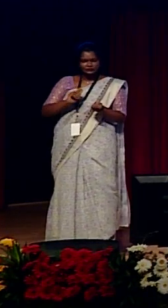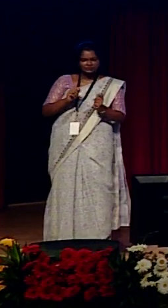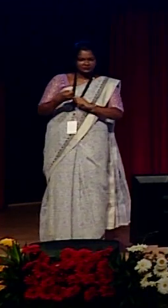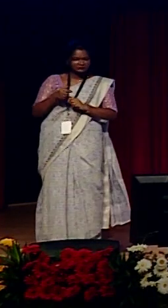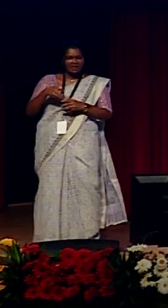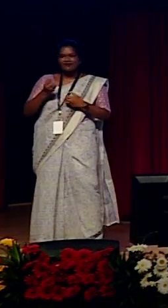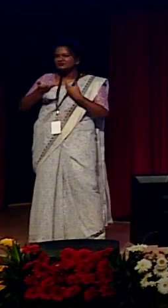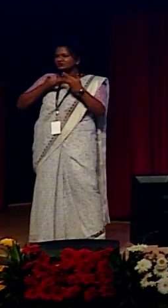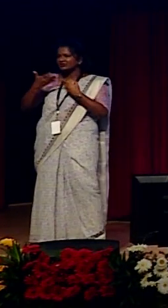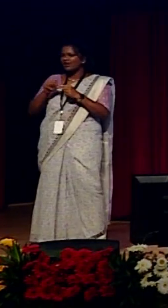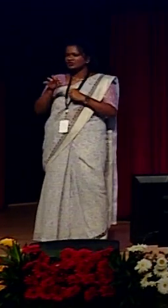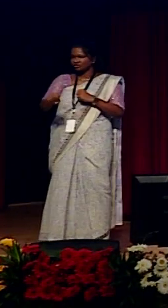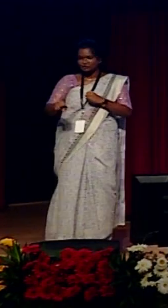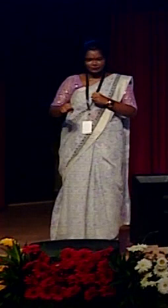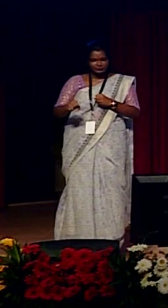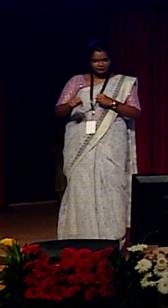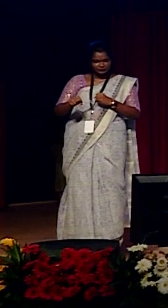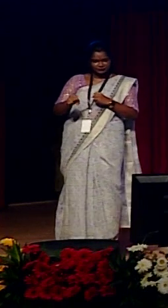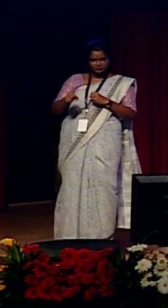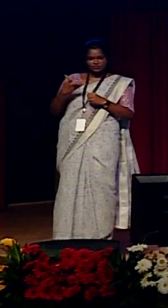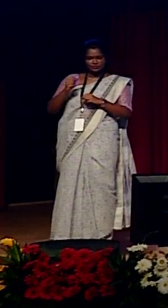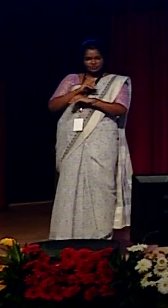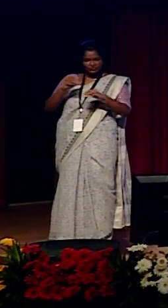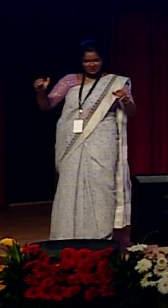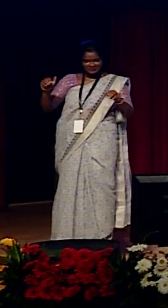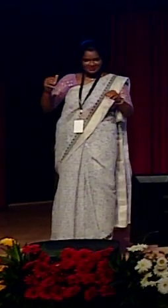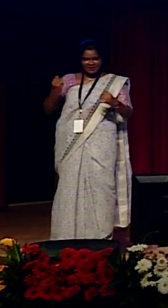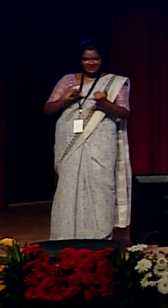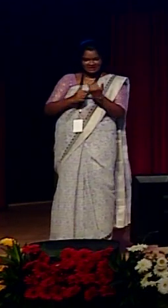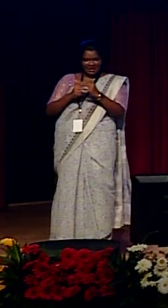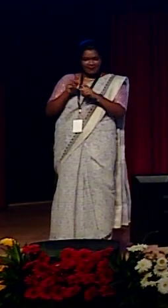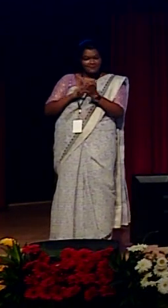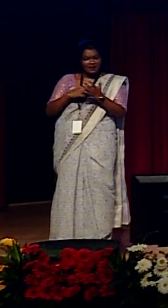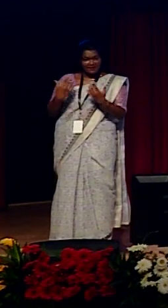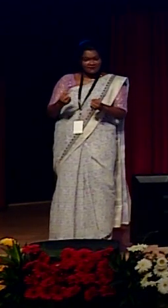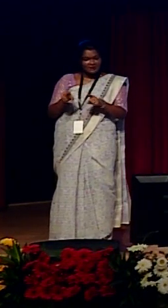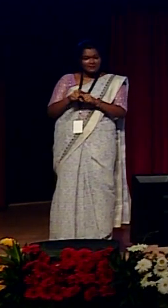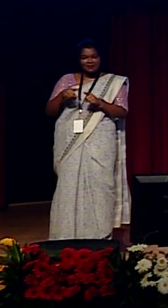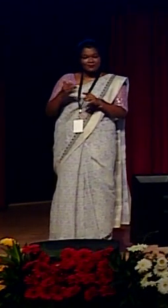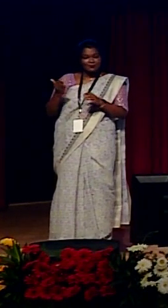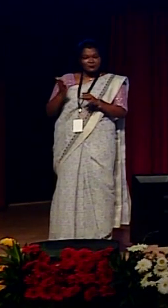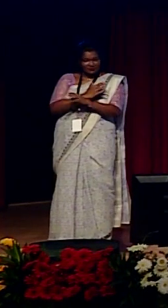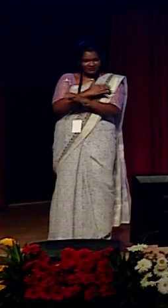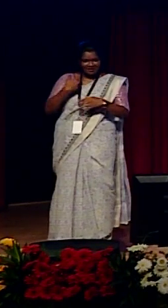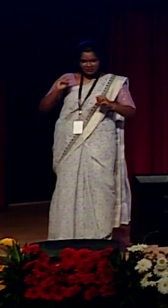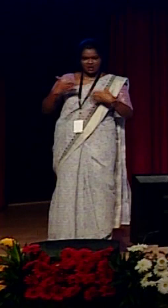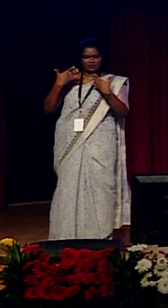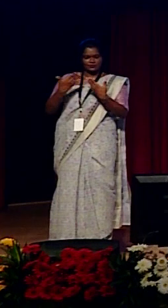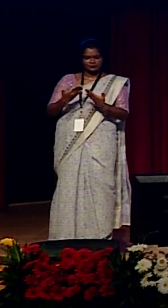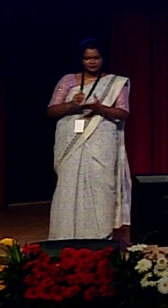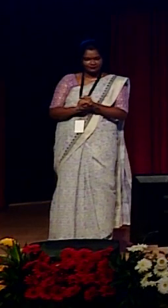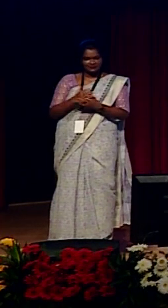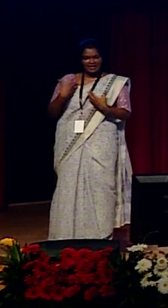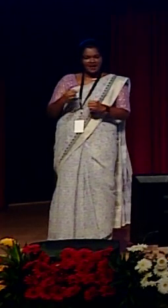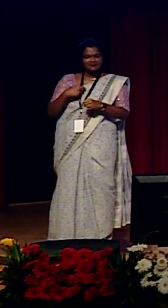STEM education accessible to students with visual impairments. So earlier this year, we got started where